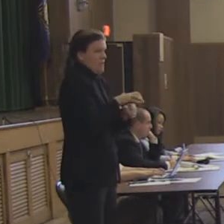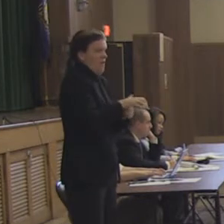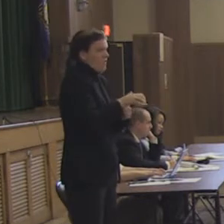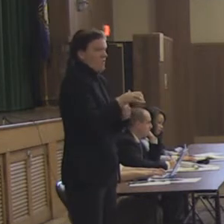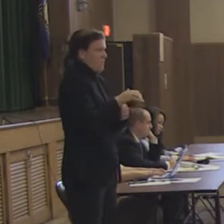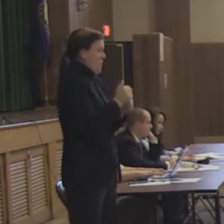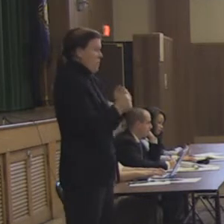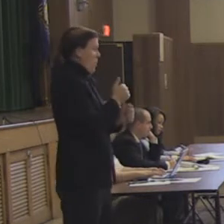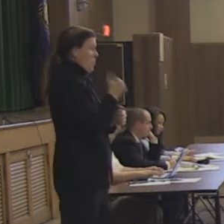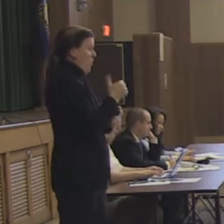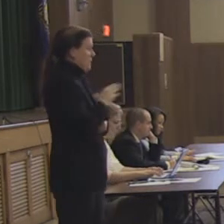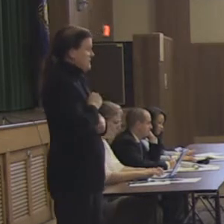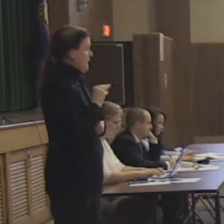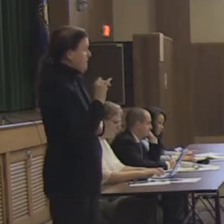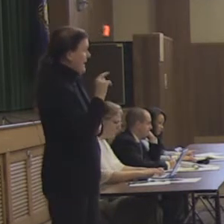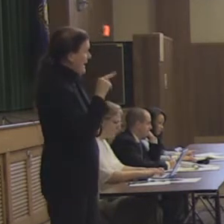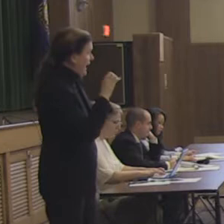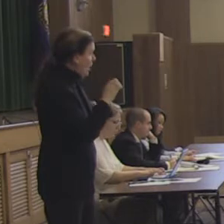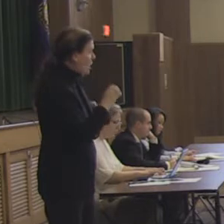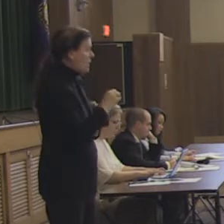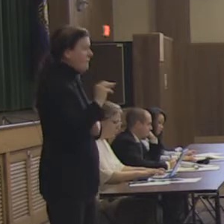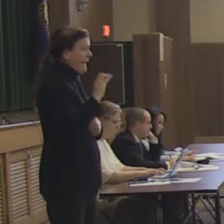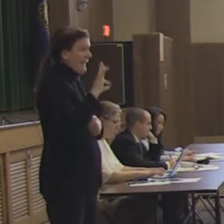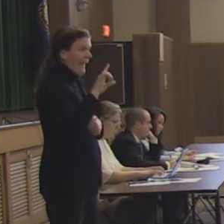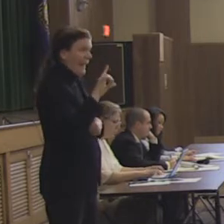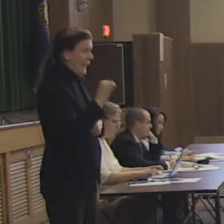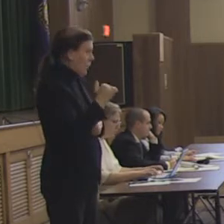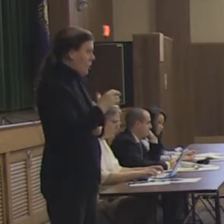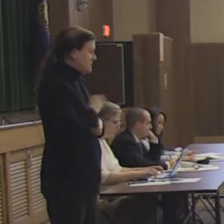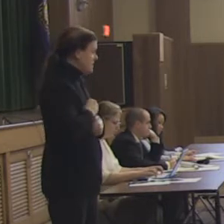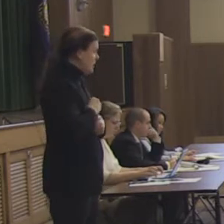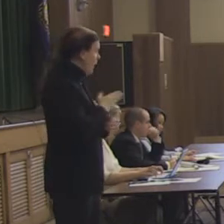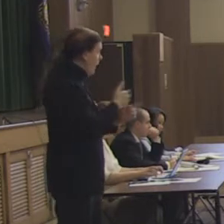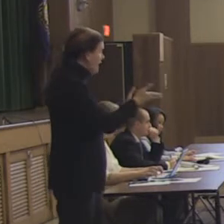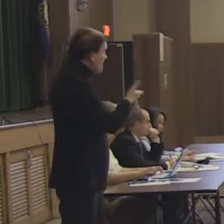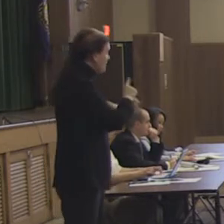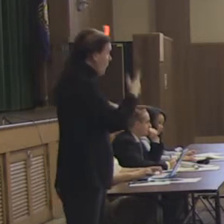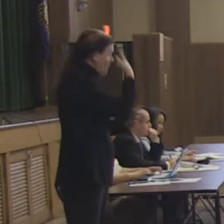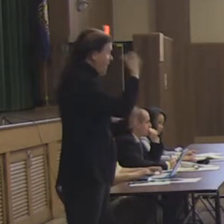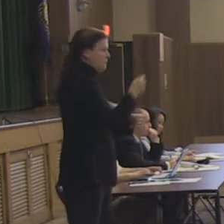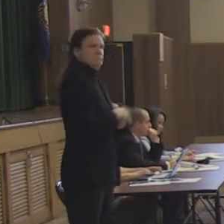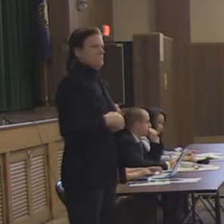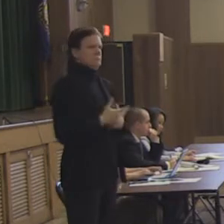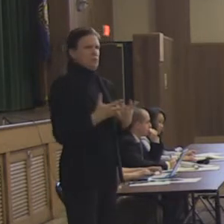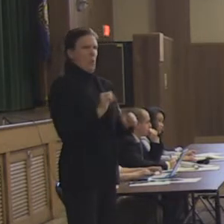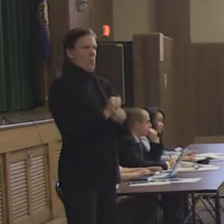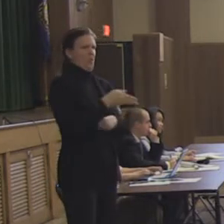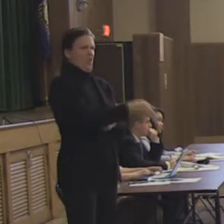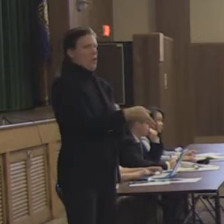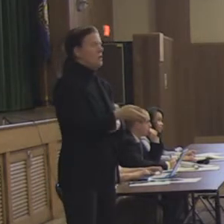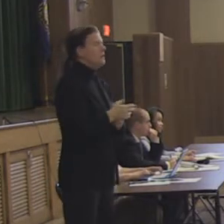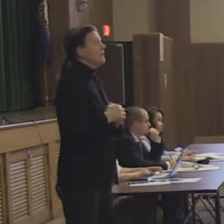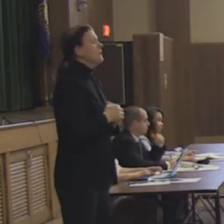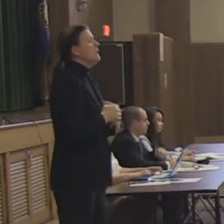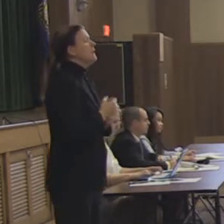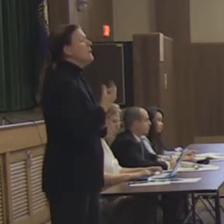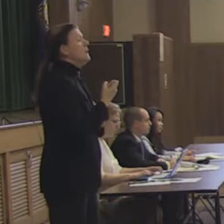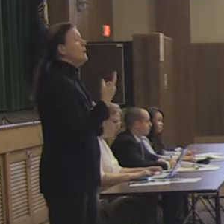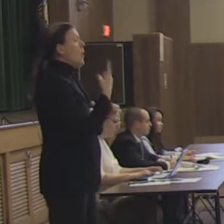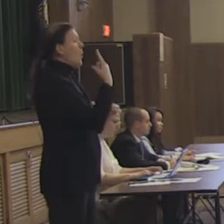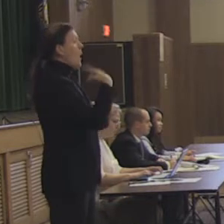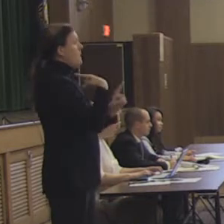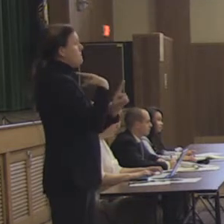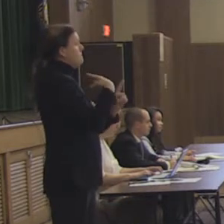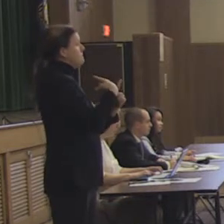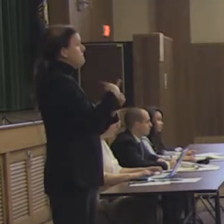psychologists, and it's difficult to get more social workers and nurses to go into mental health fields. Nevertheless, there is a key promising